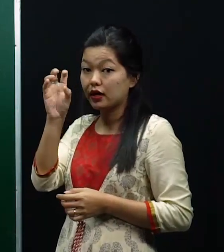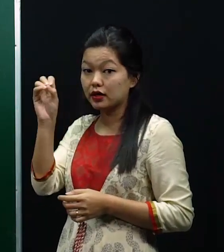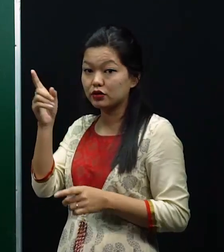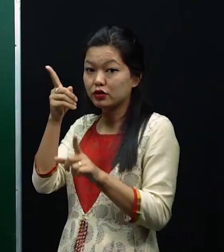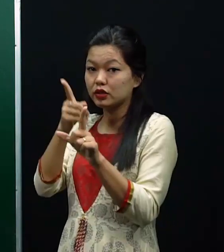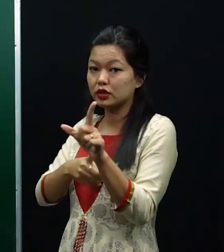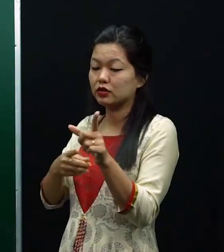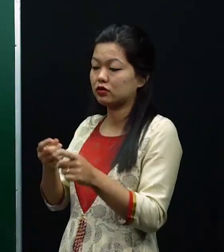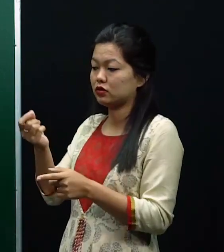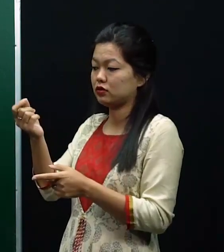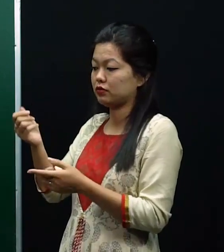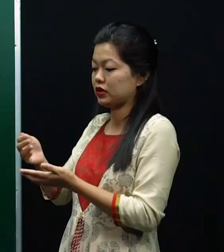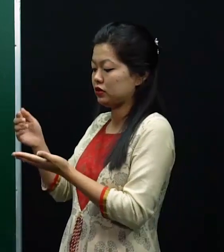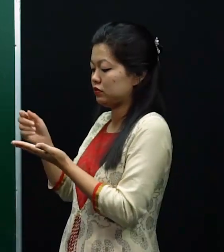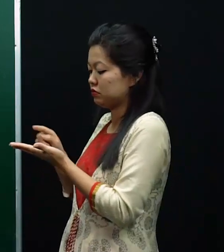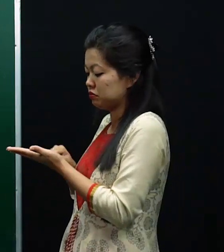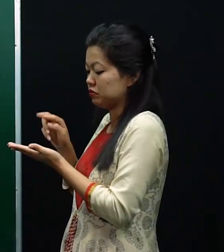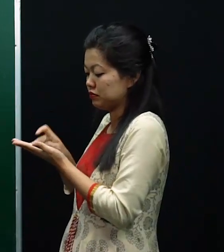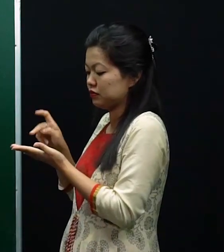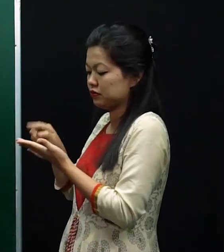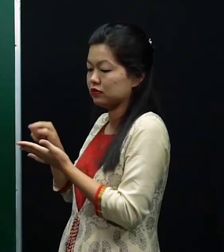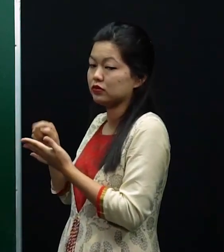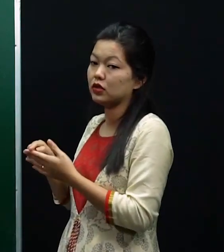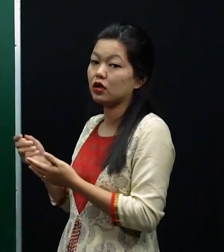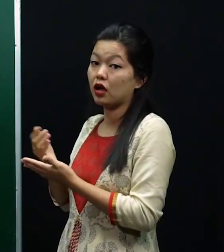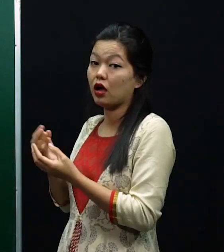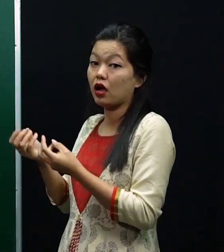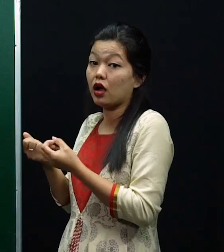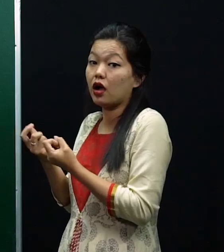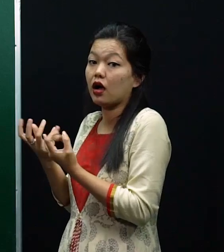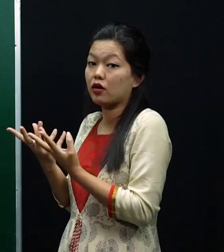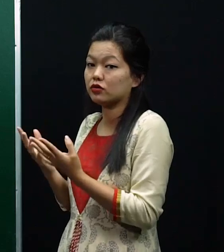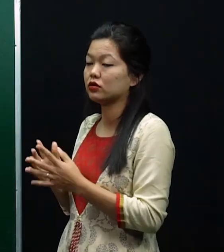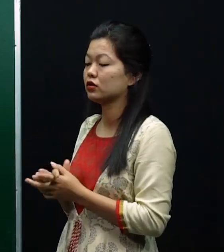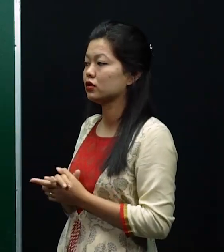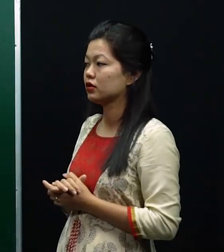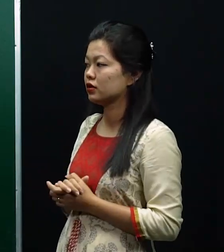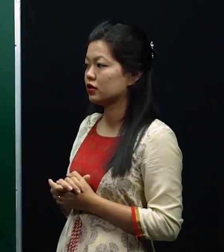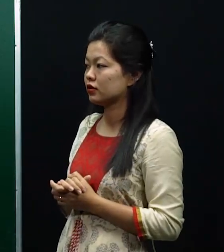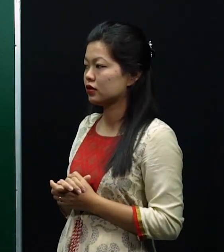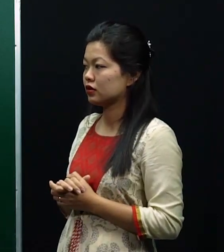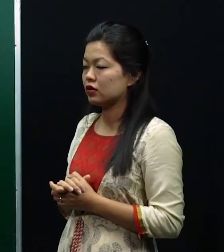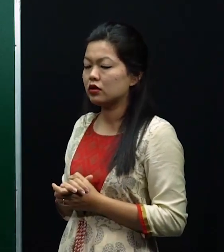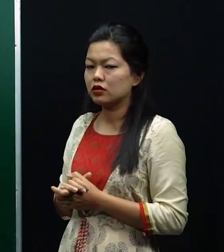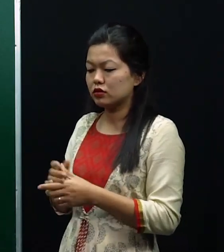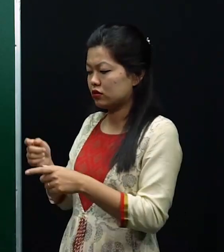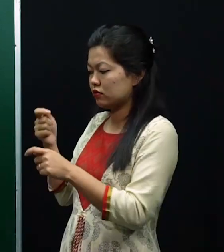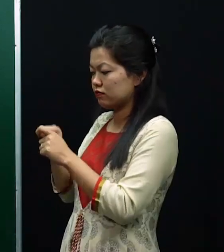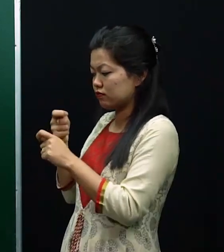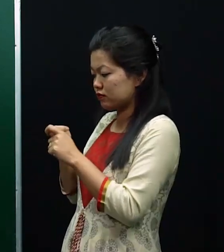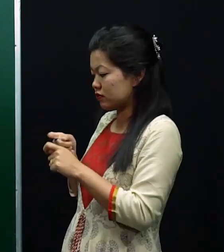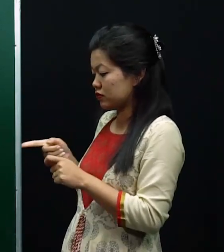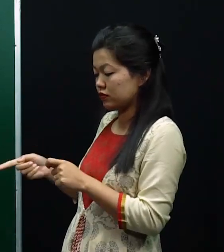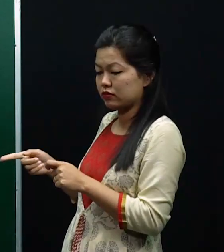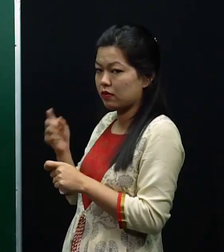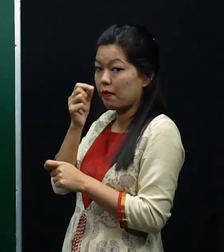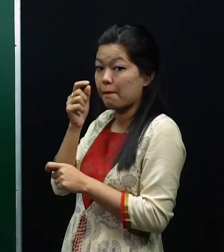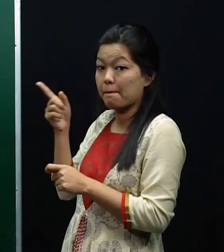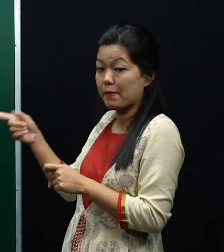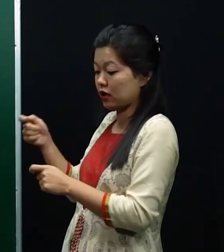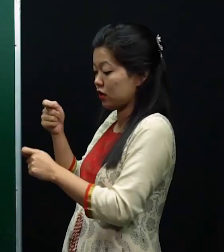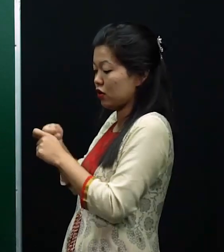your houses, or maybe the money that you have stored. I'm not going to give you the answer there. You can find your own answers. But this man